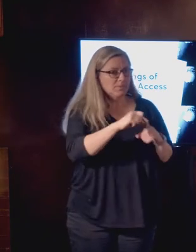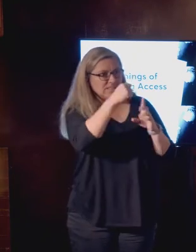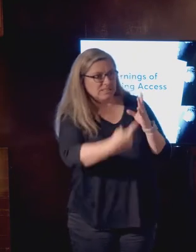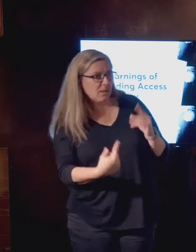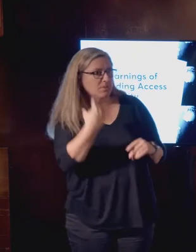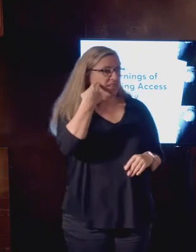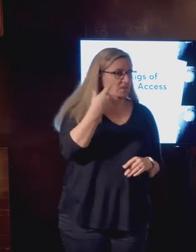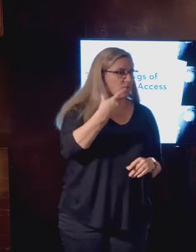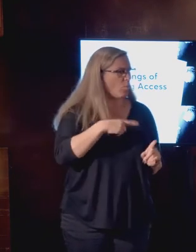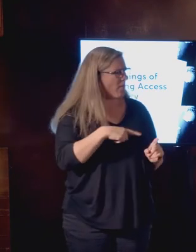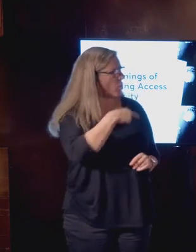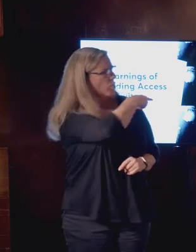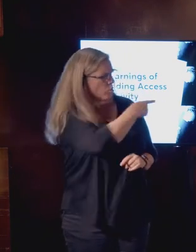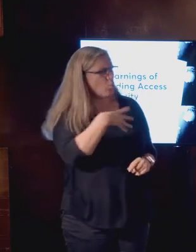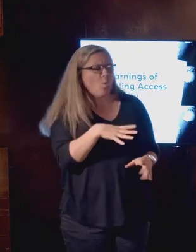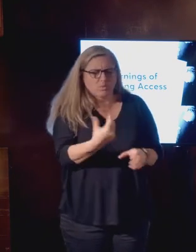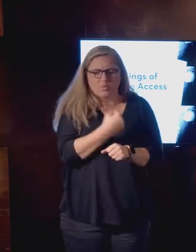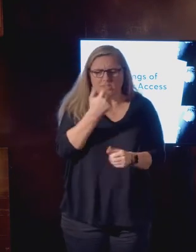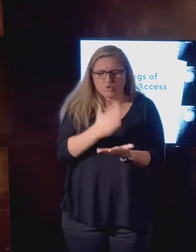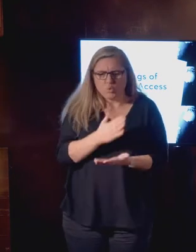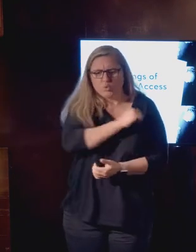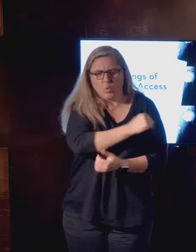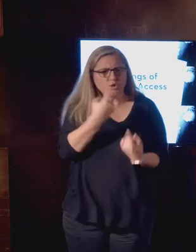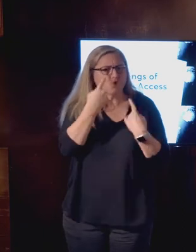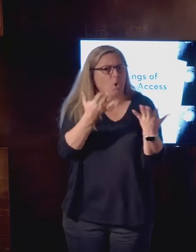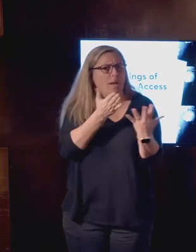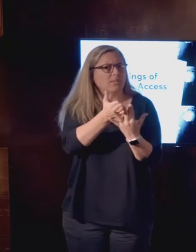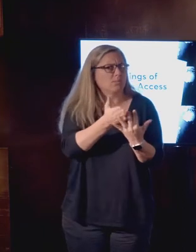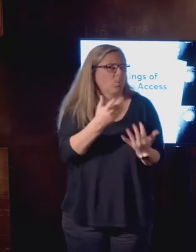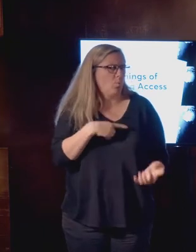really great allies and make your show accessible?